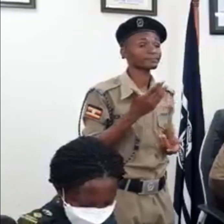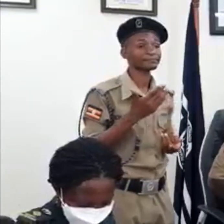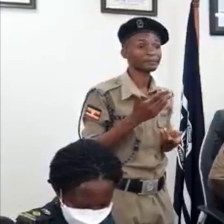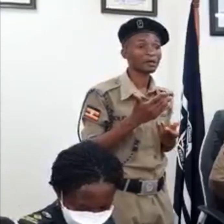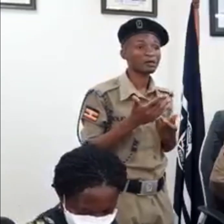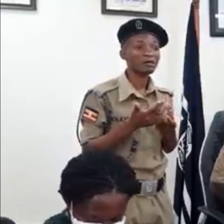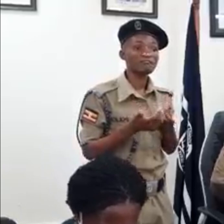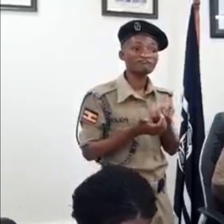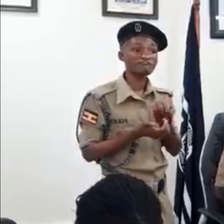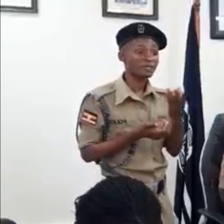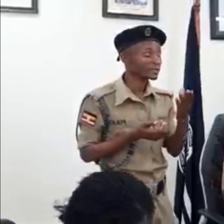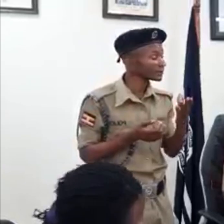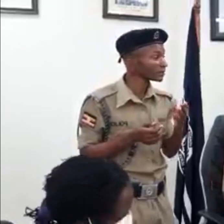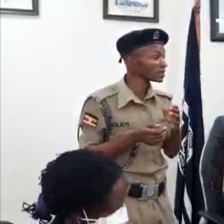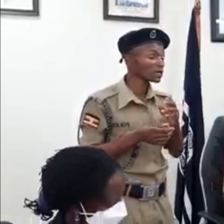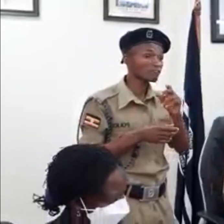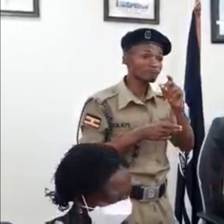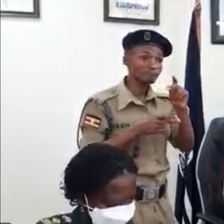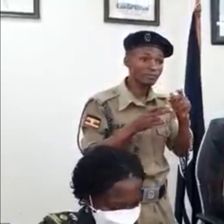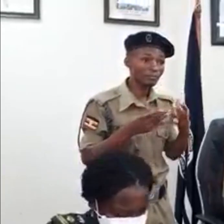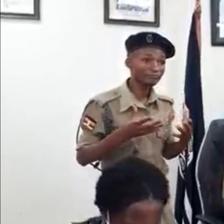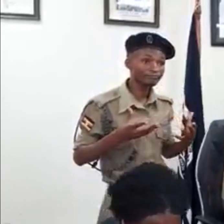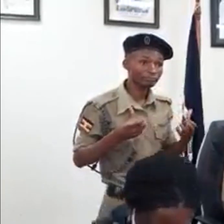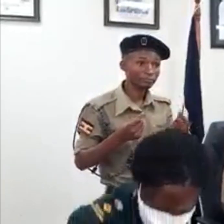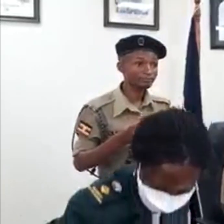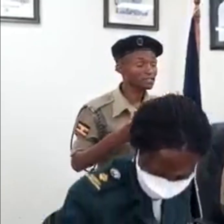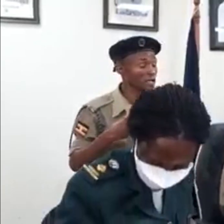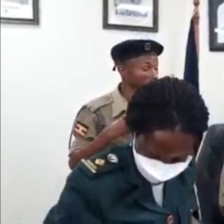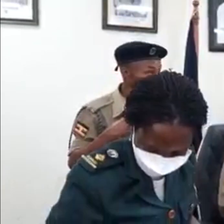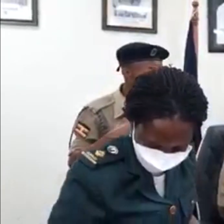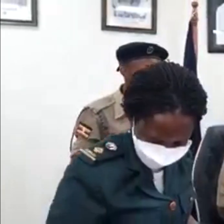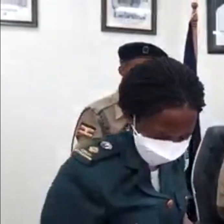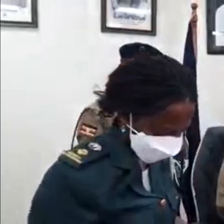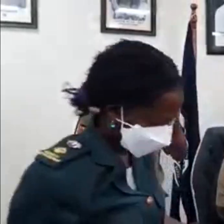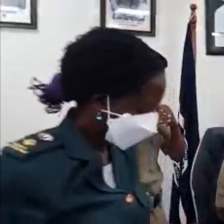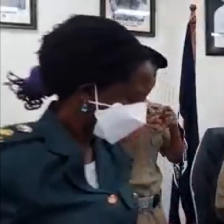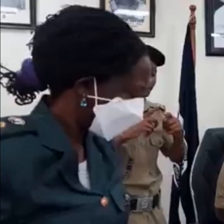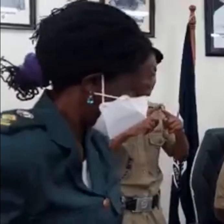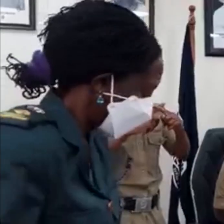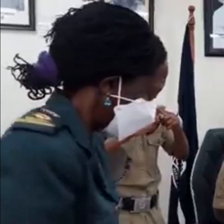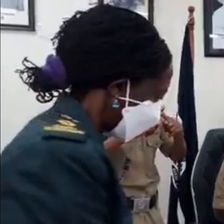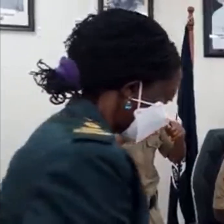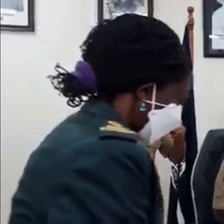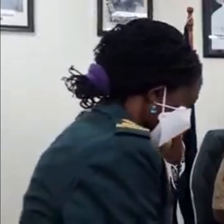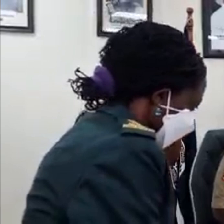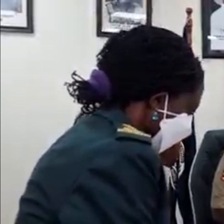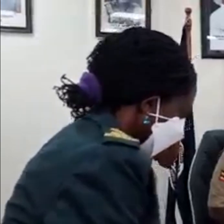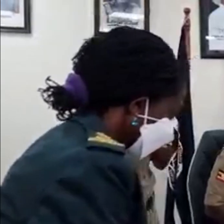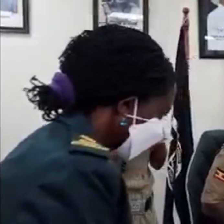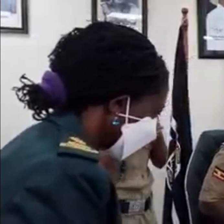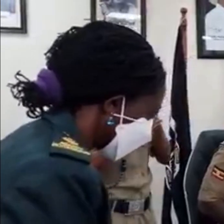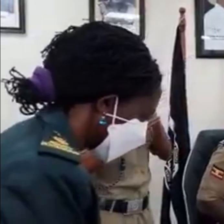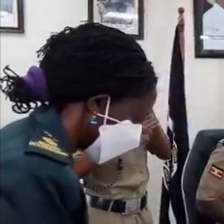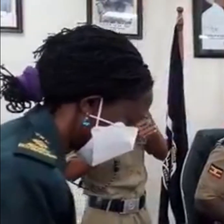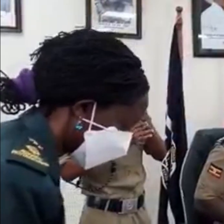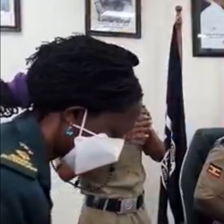the majority have admitted to participating in the murderous rampage and even led us to reconstruct